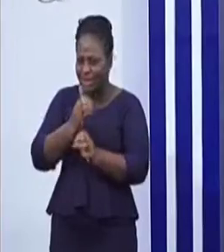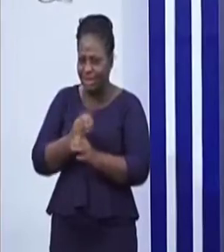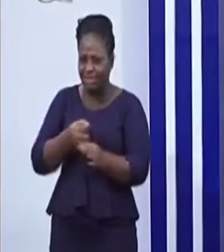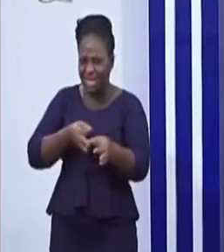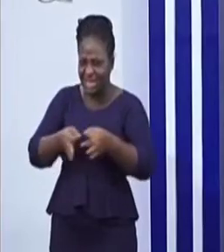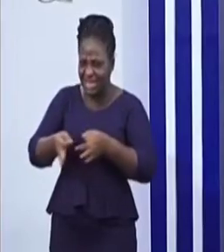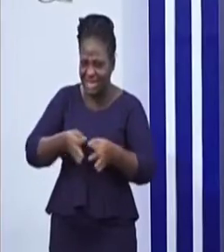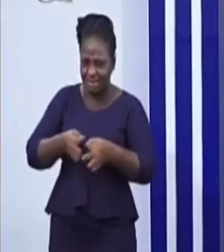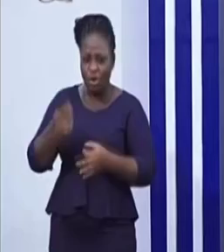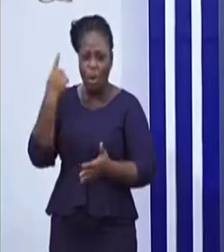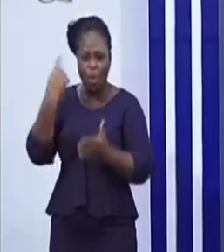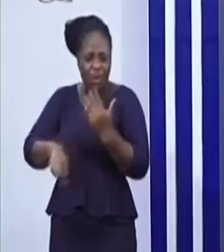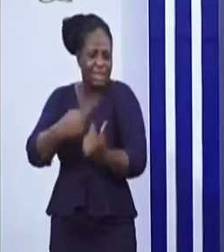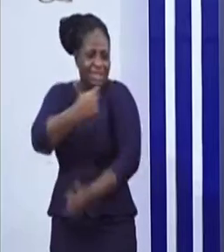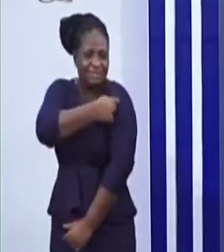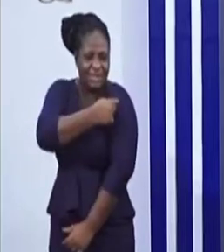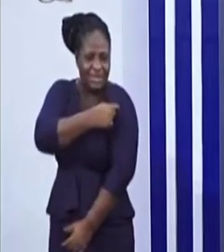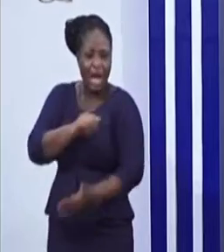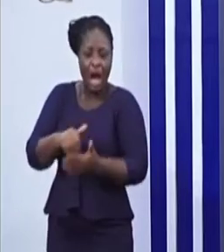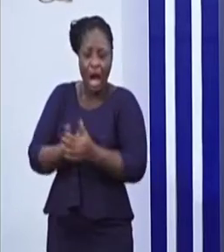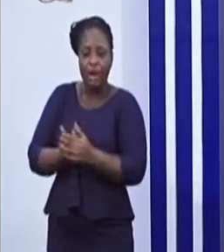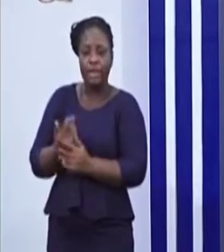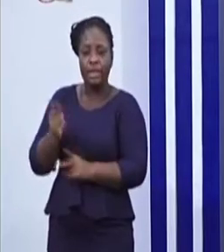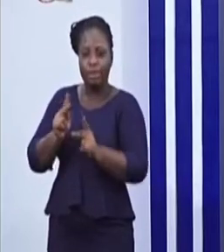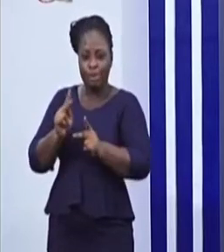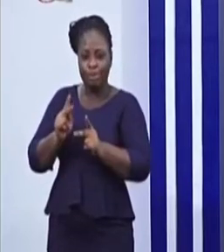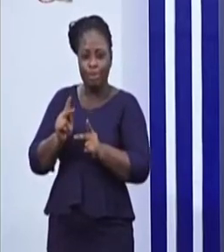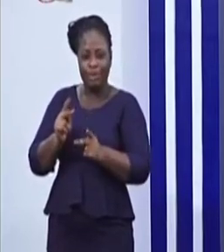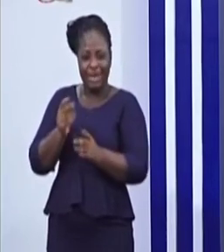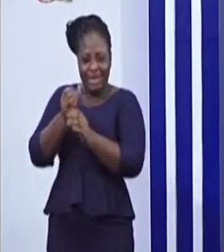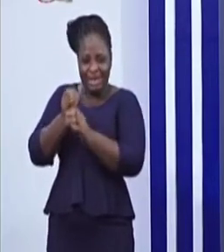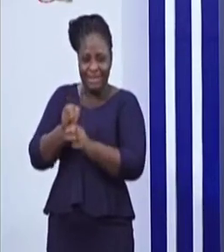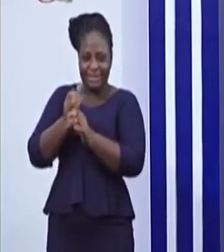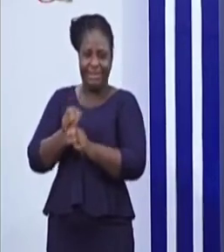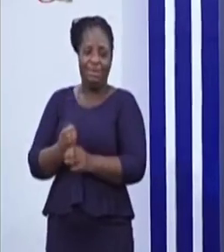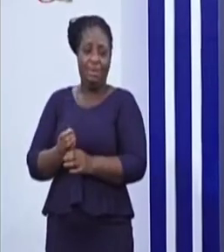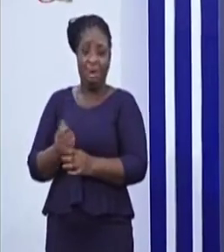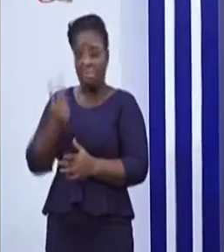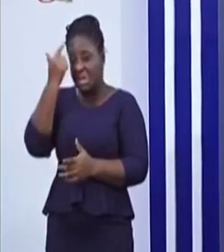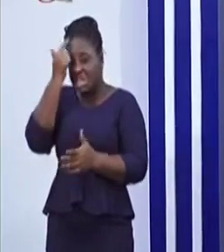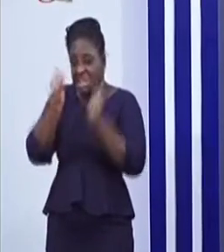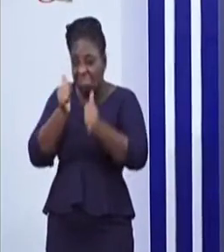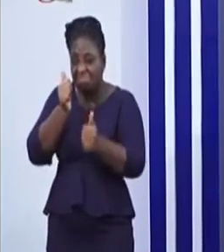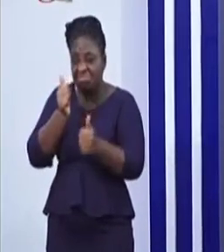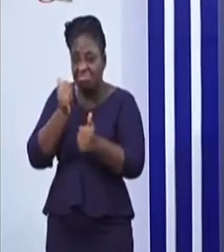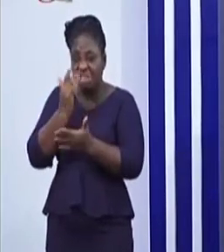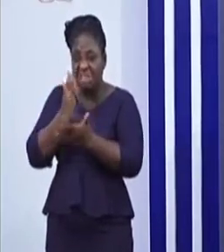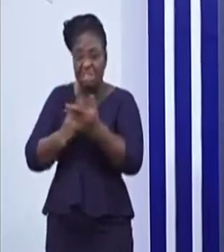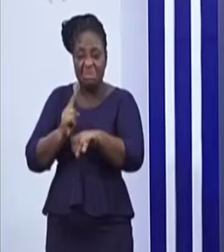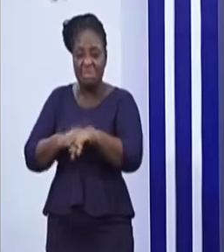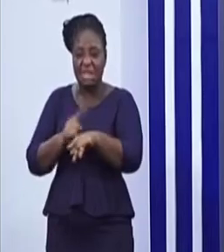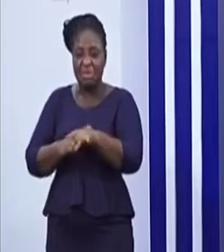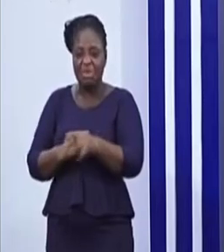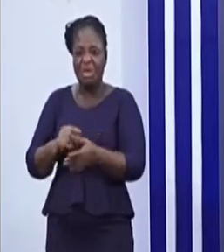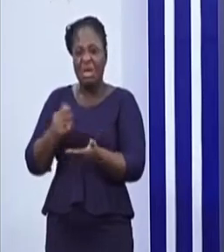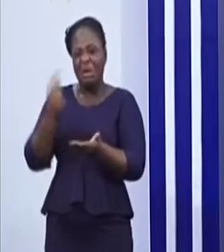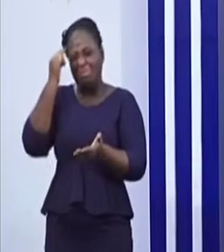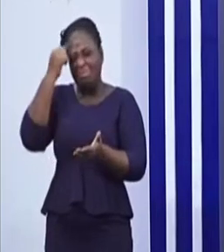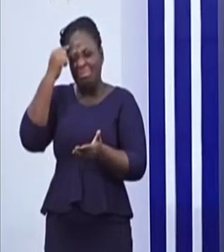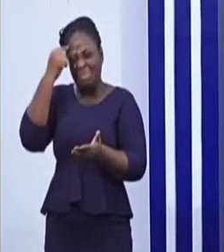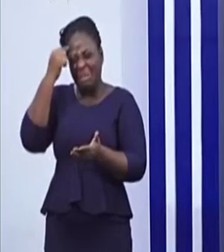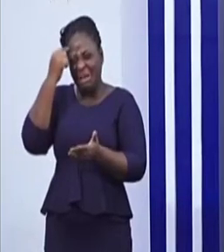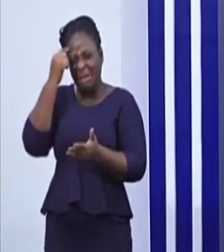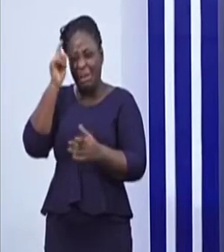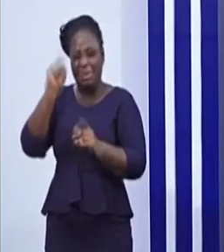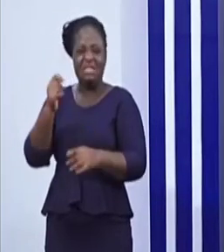vaccine and how do people get cured, how the immune system kicks in, etc. Because I think sometimes people think that you need a vaccine to cure people. So you have to